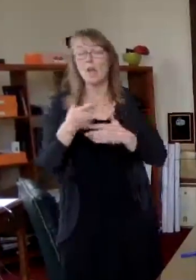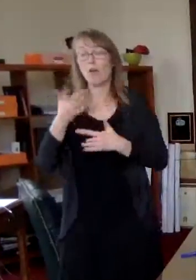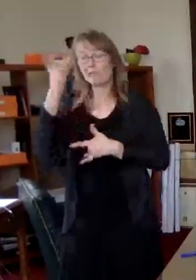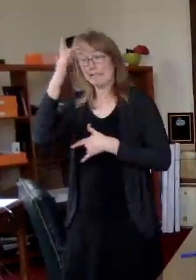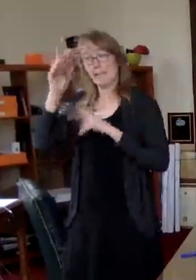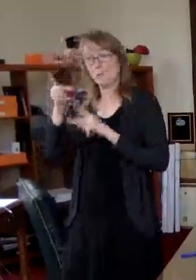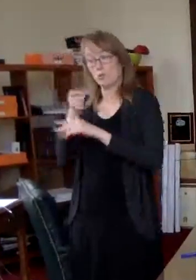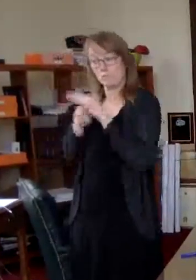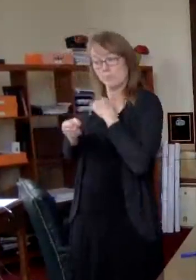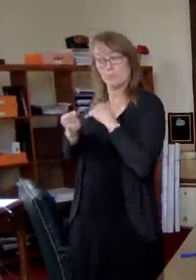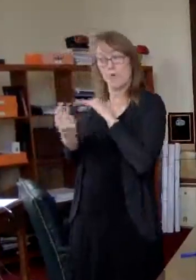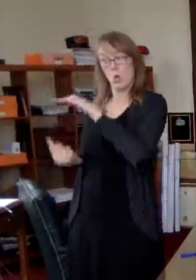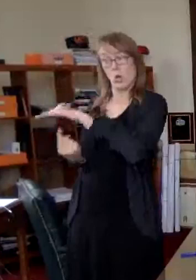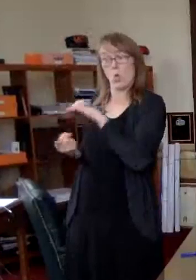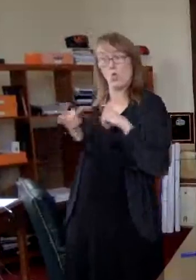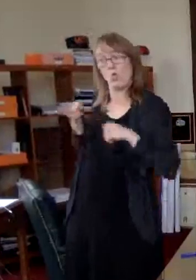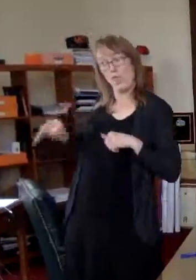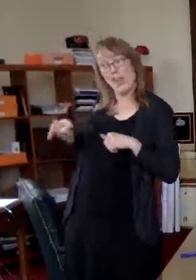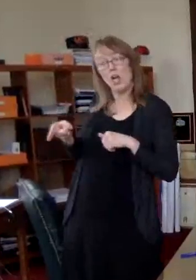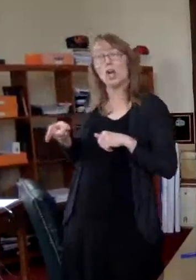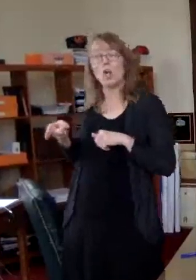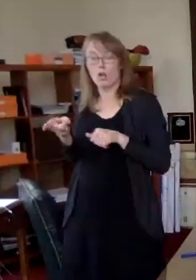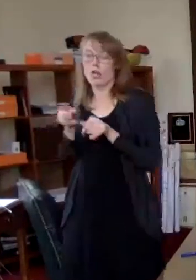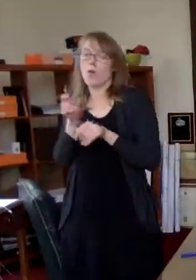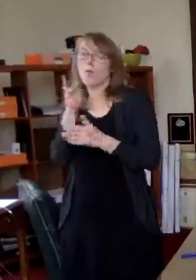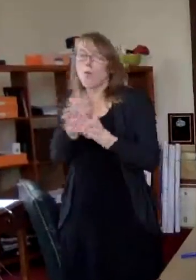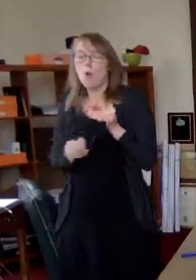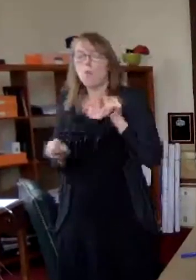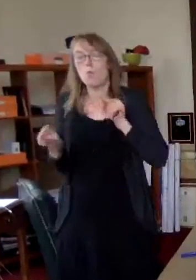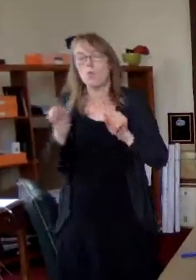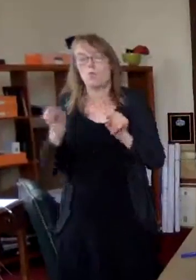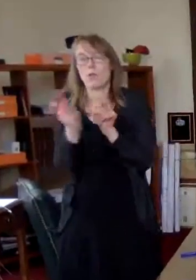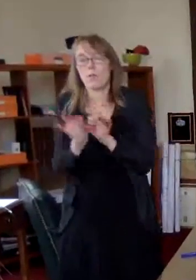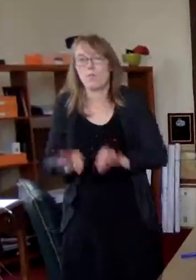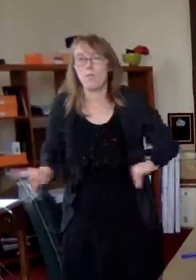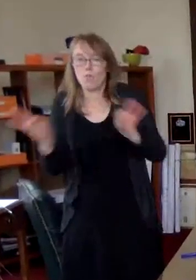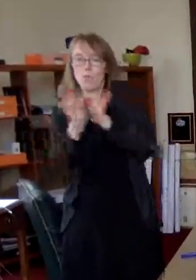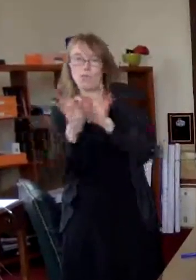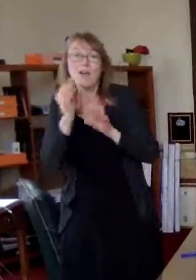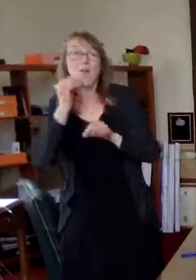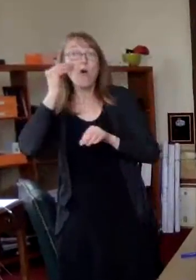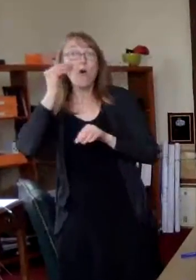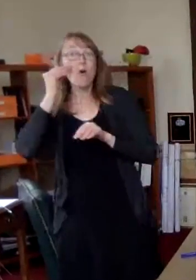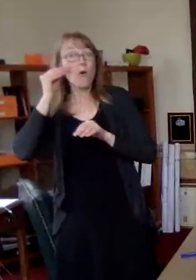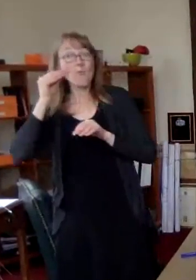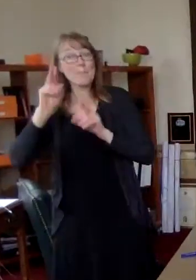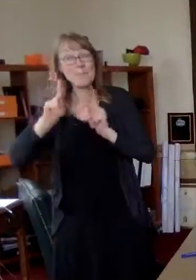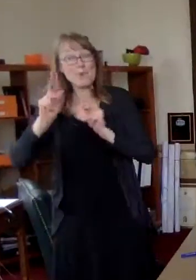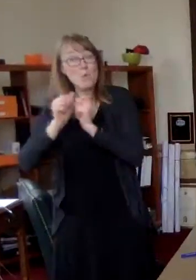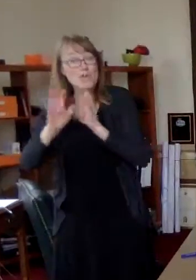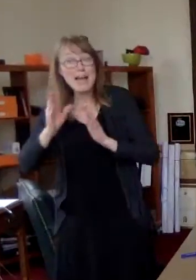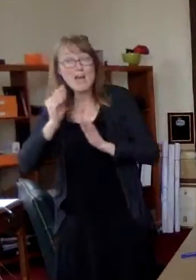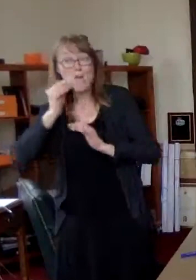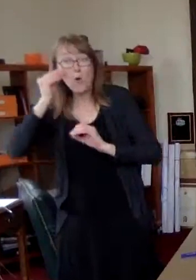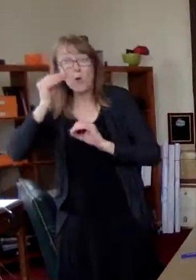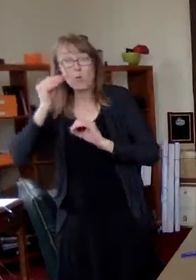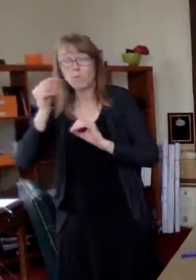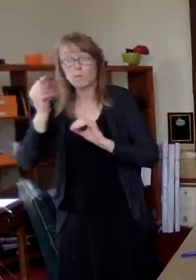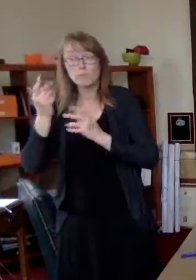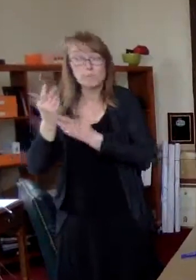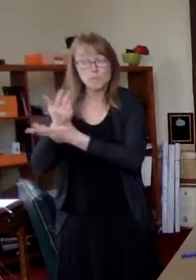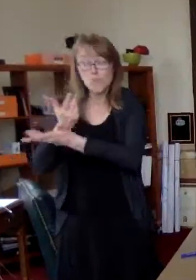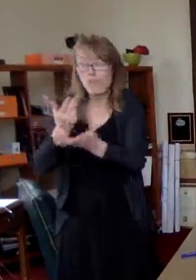homeless population is a very vulnerable population, and so we are checking on them. Our outreach workers are checking on them and trying to get them